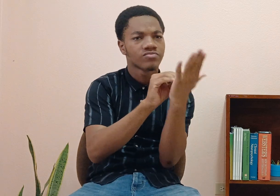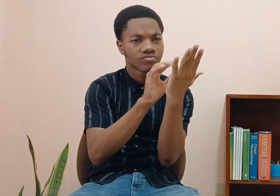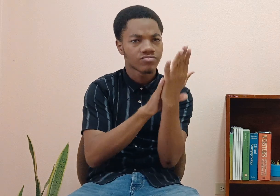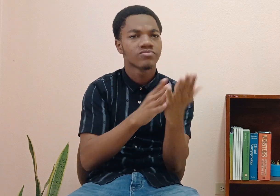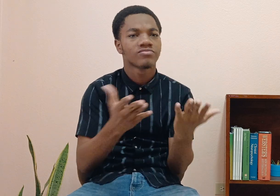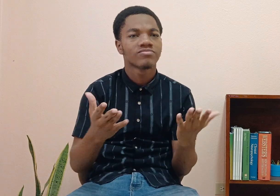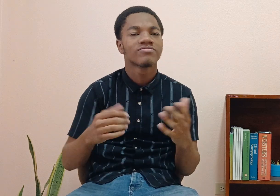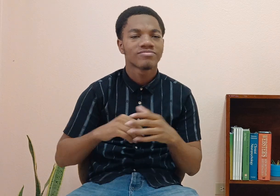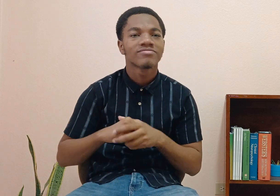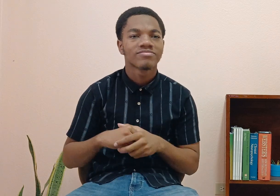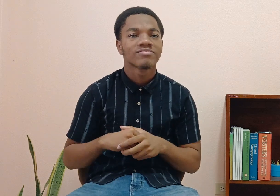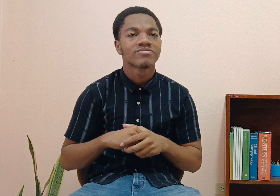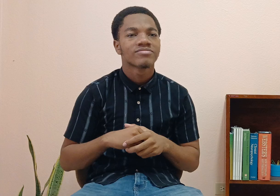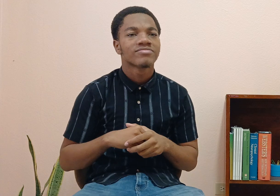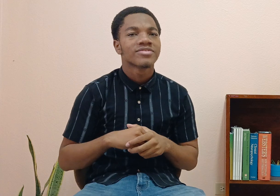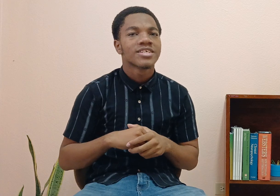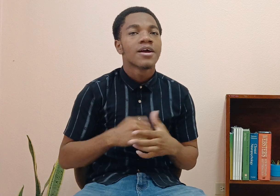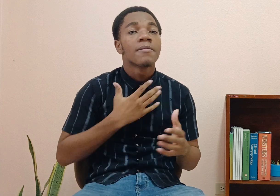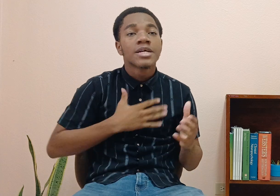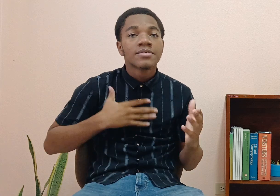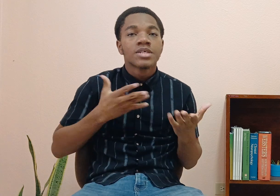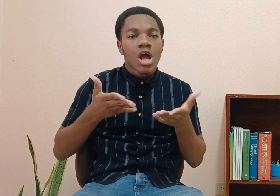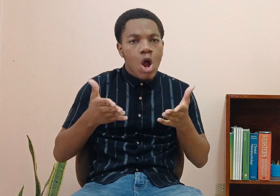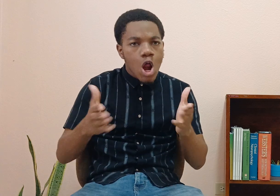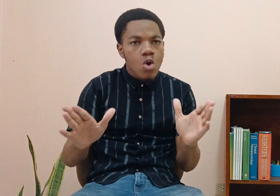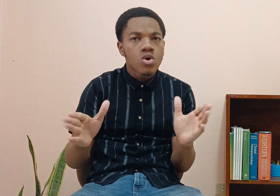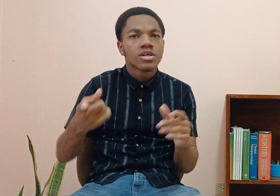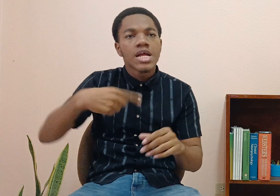Please cause them to find my answers favorable.